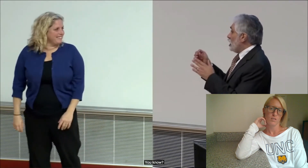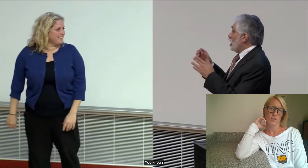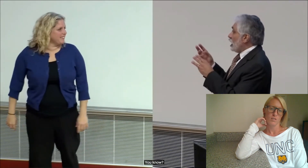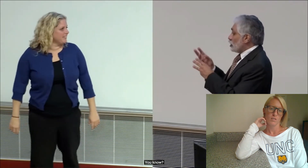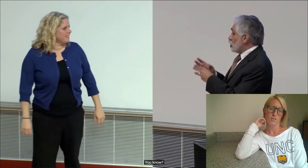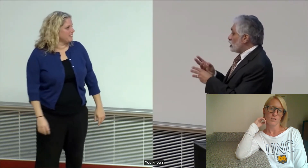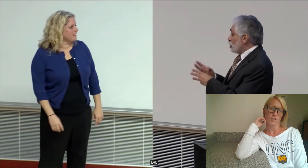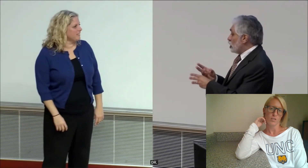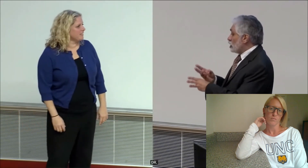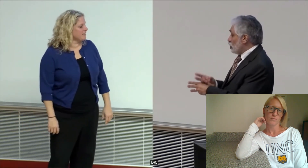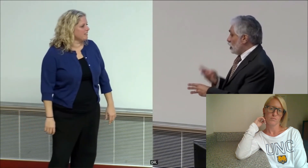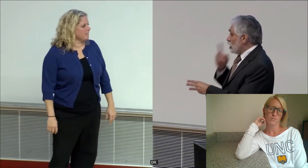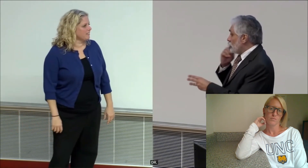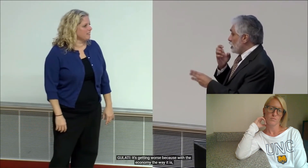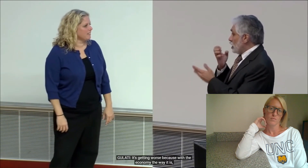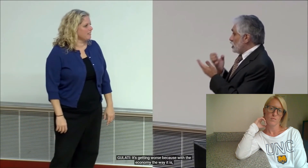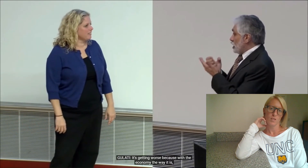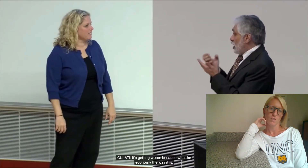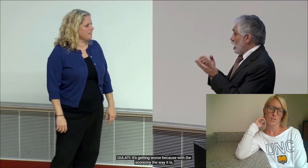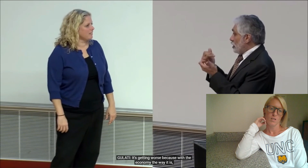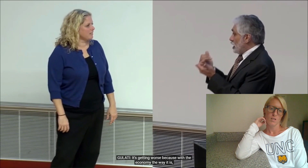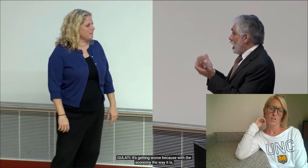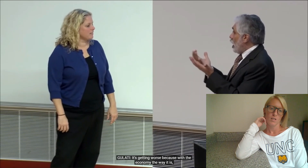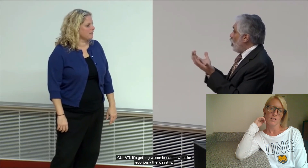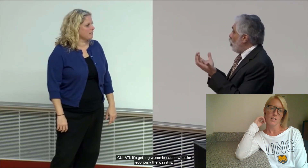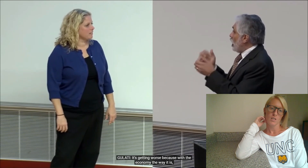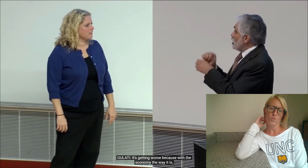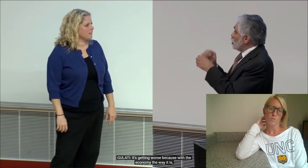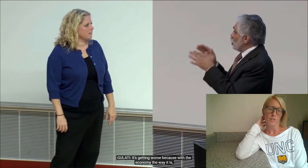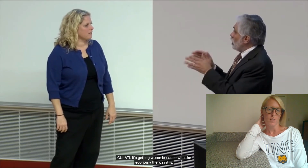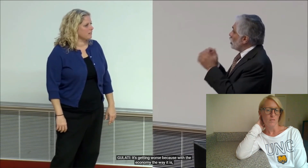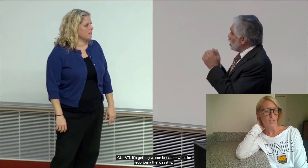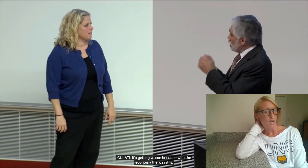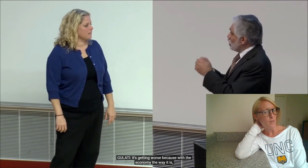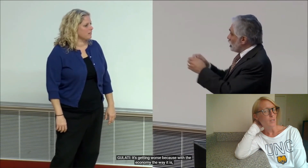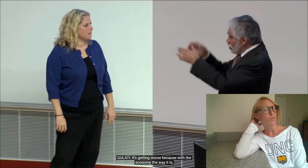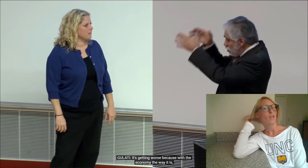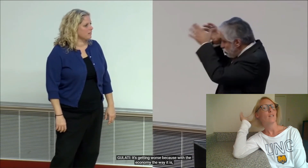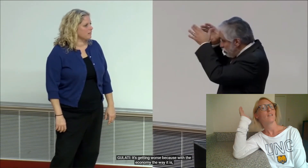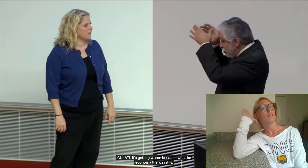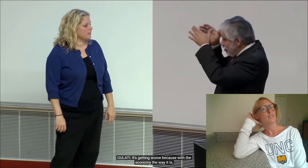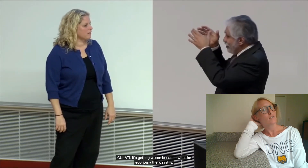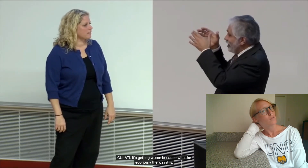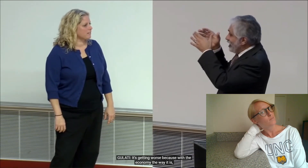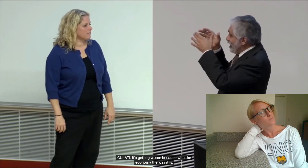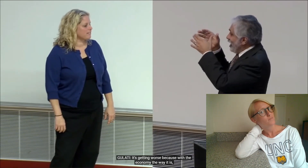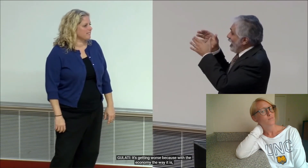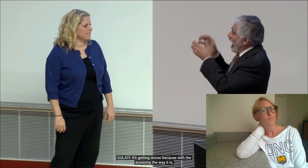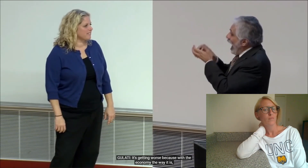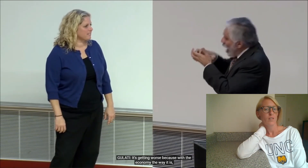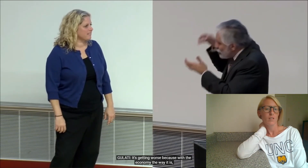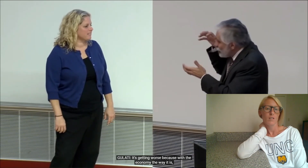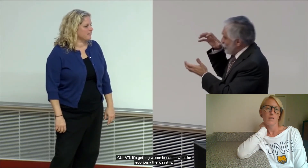know. You know, It's getting worse because with the getting worse economy the way because of the economy the economy way it is,